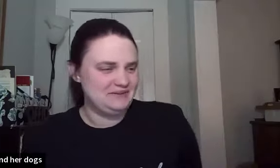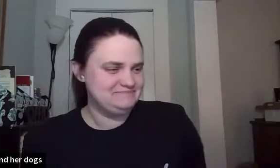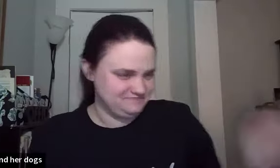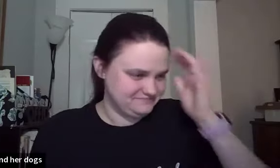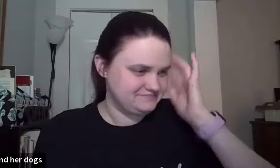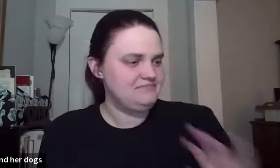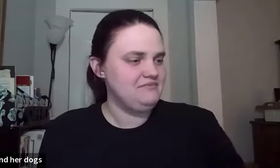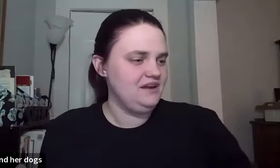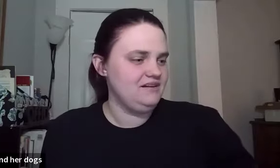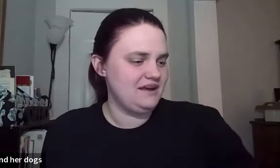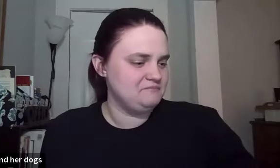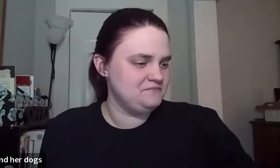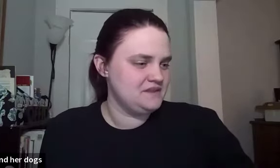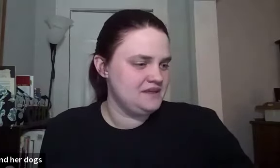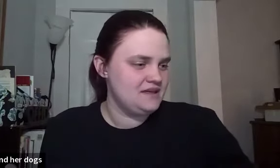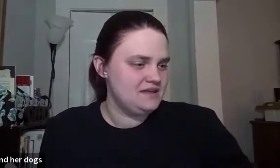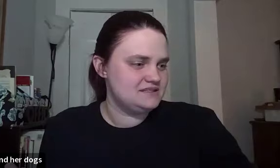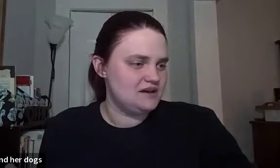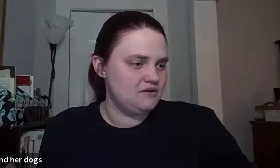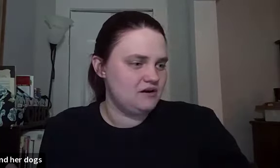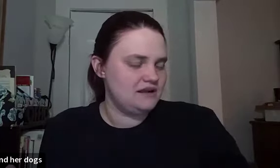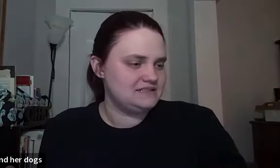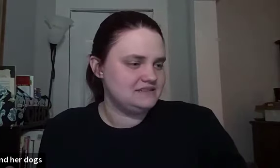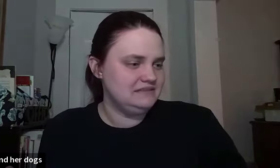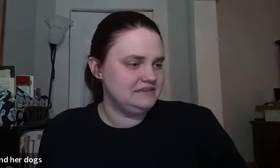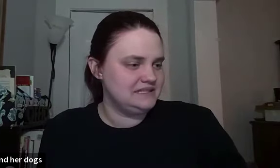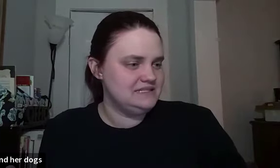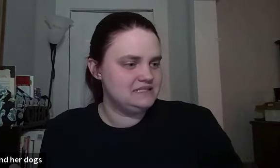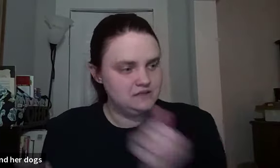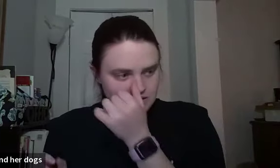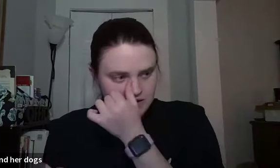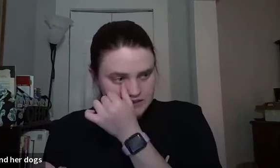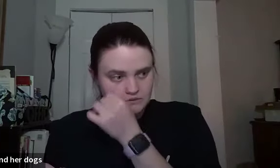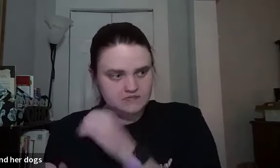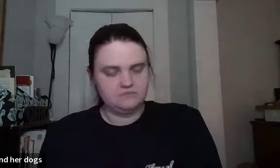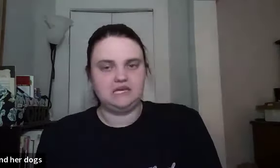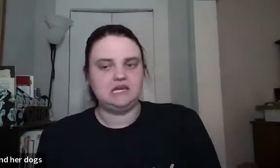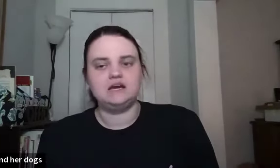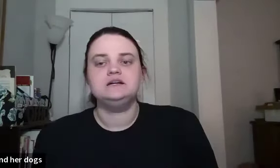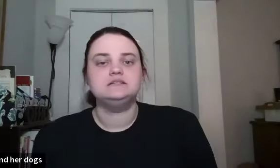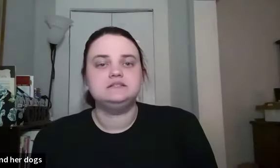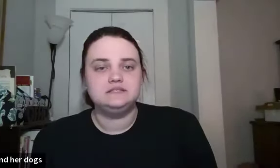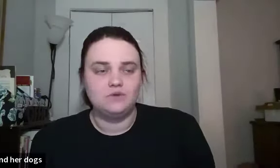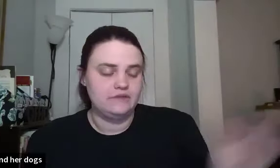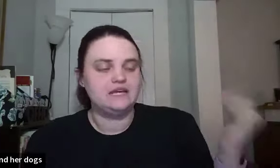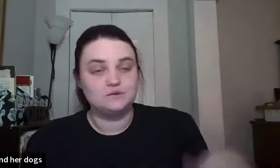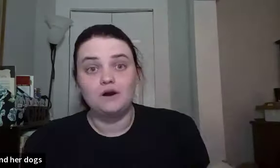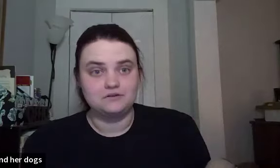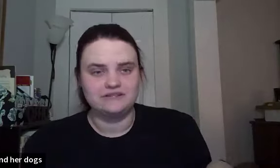Penguin. Okay. So our next little list is going to be, or the next one on our list